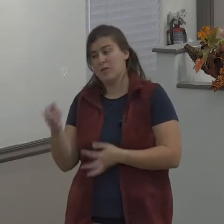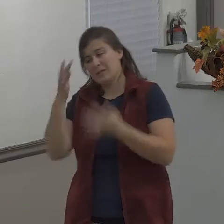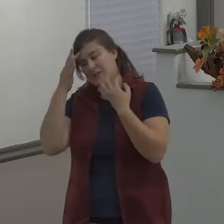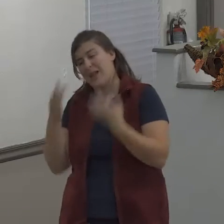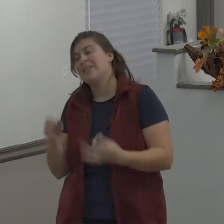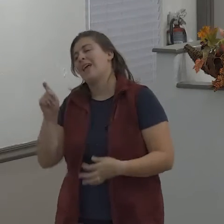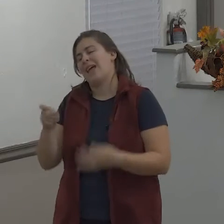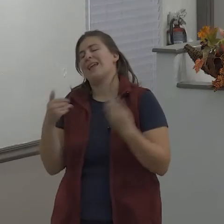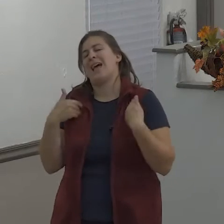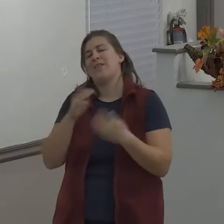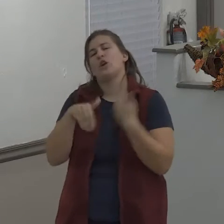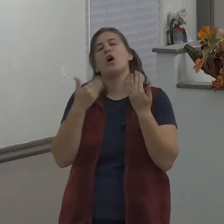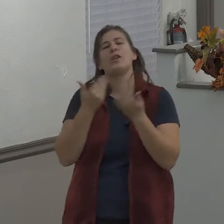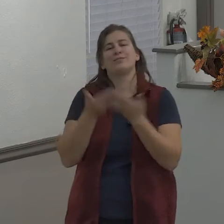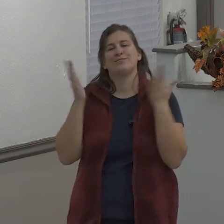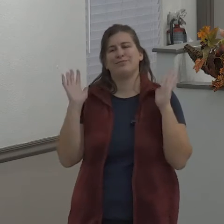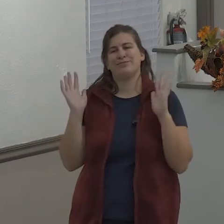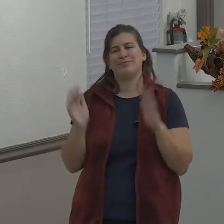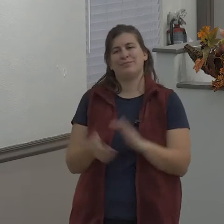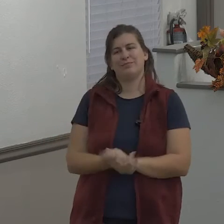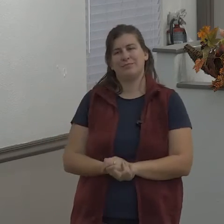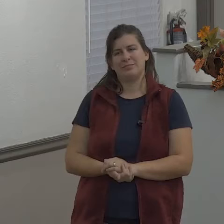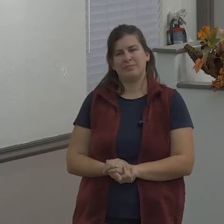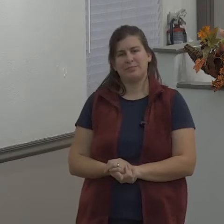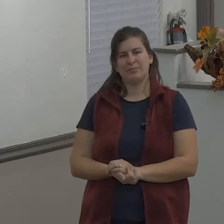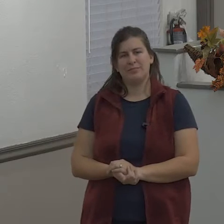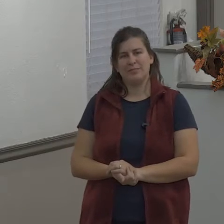Well, they decided they had to have it all.